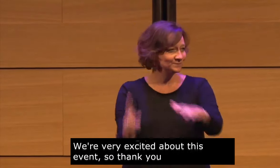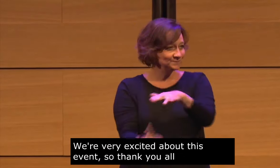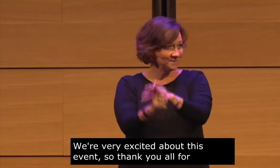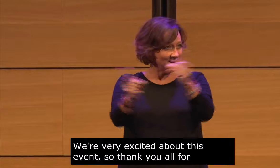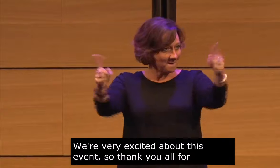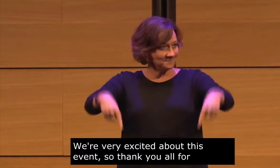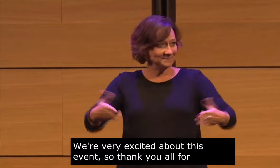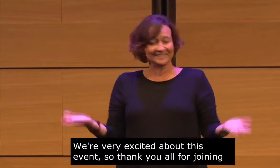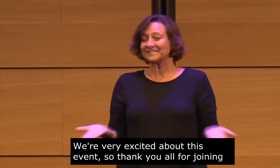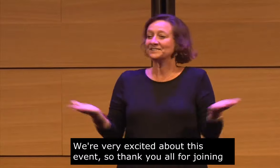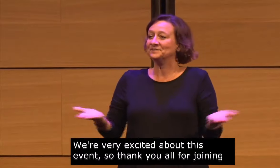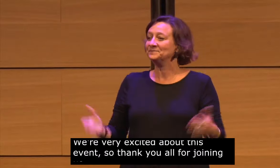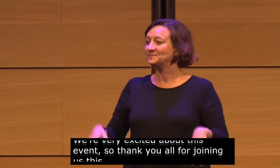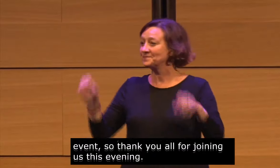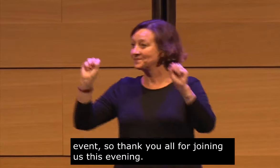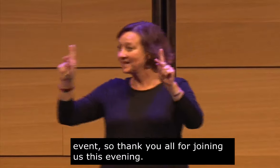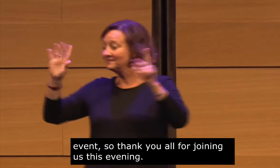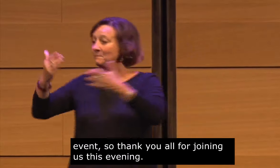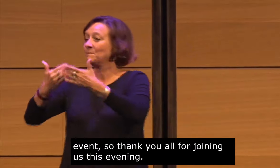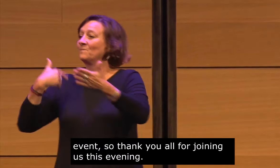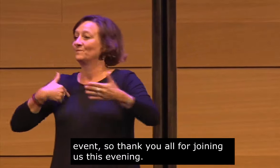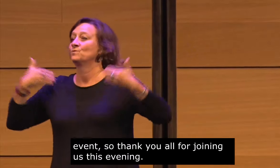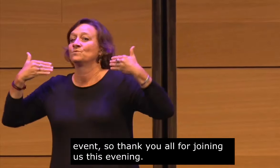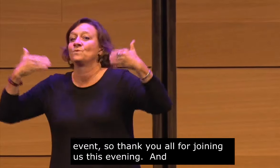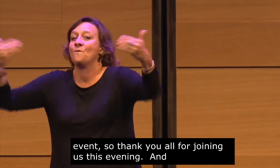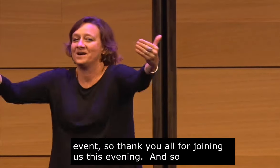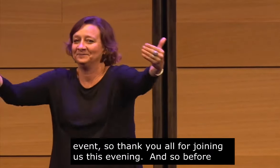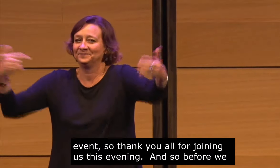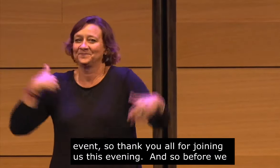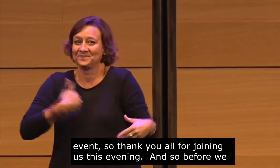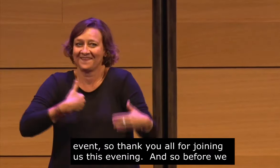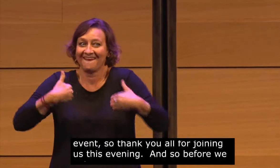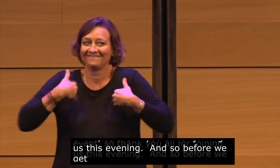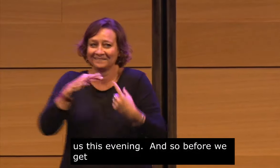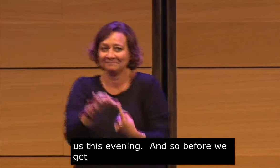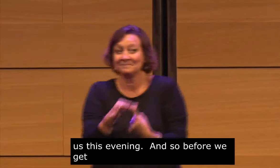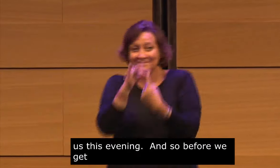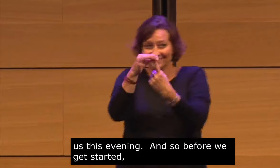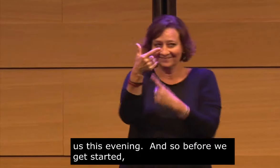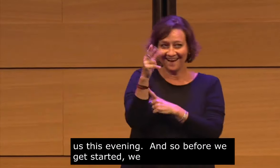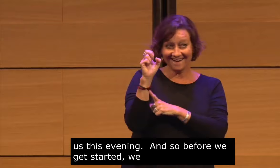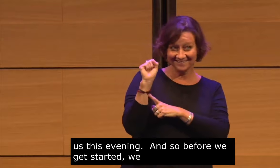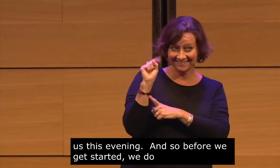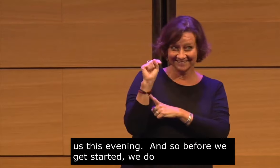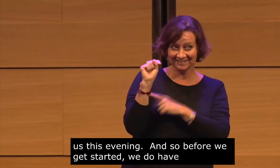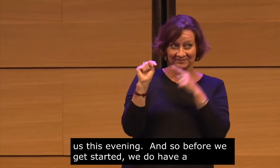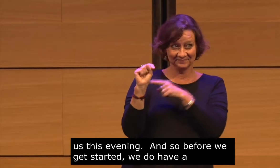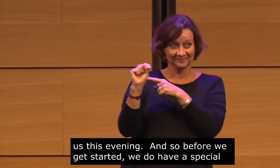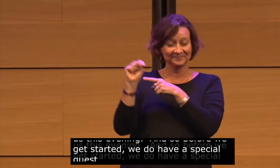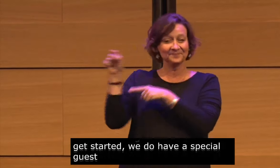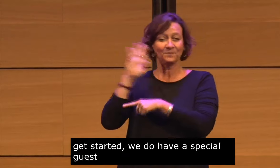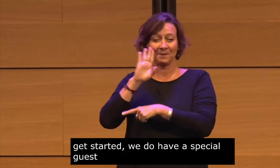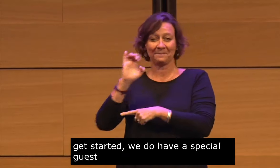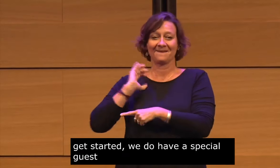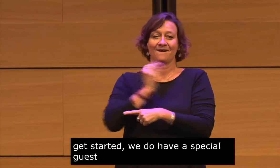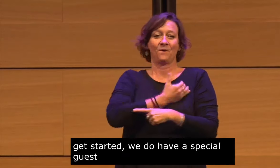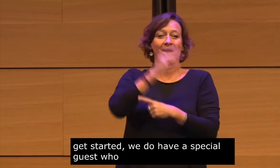thank you all for joining us this evening. And so before we get started, we do have a special